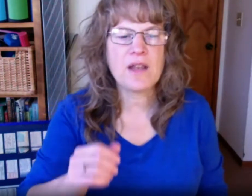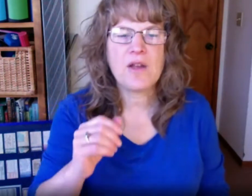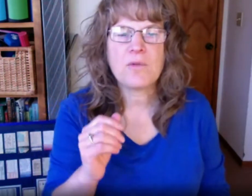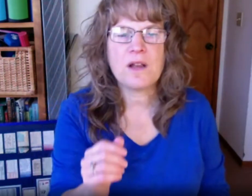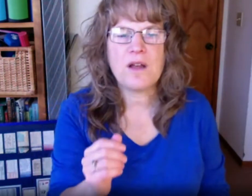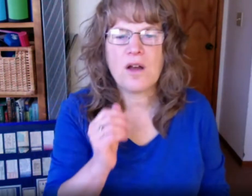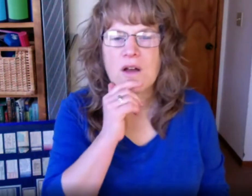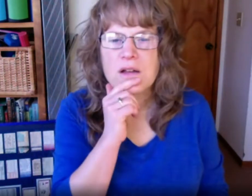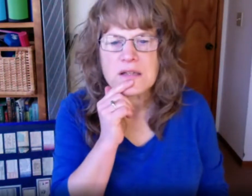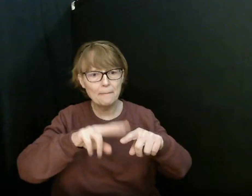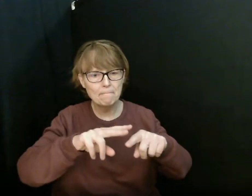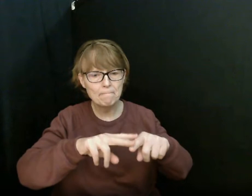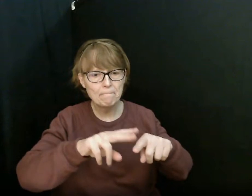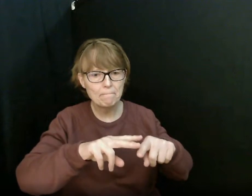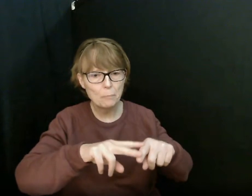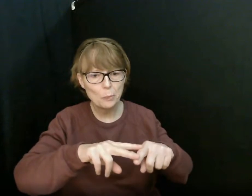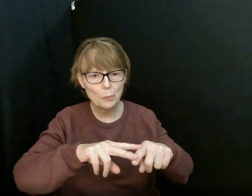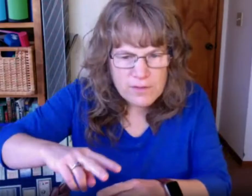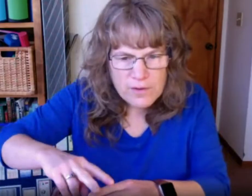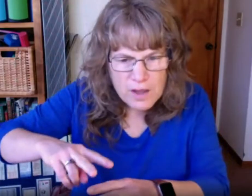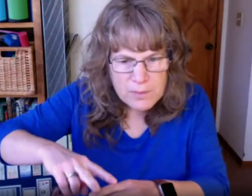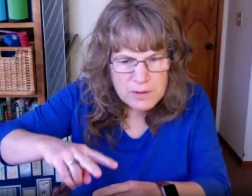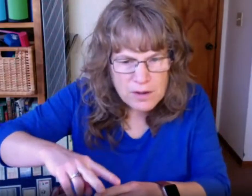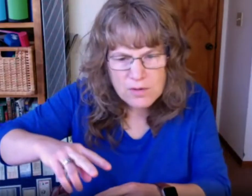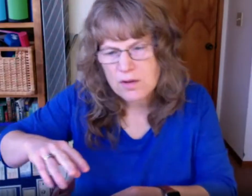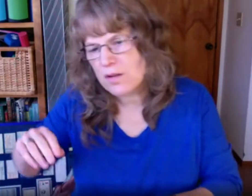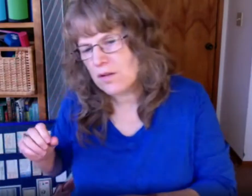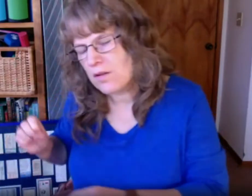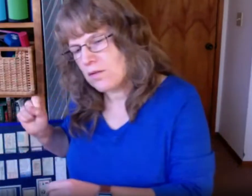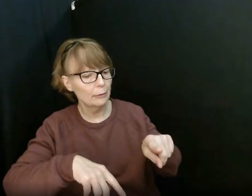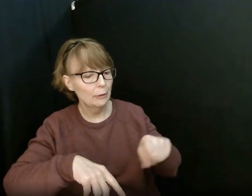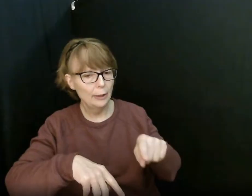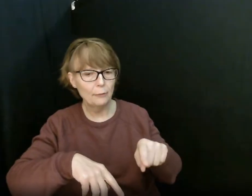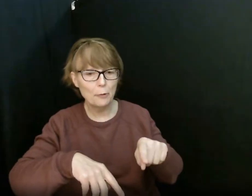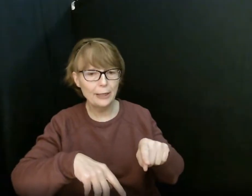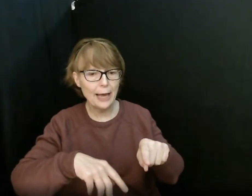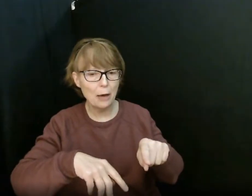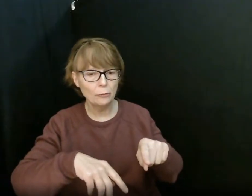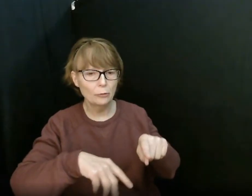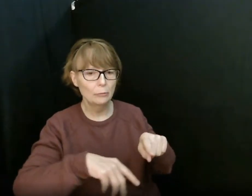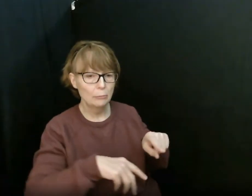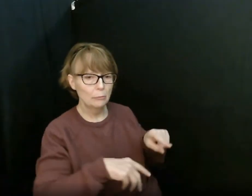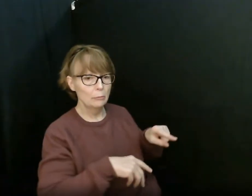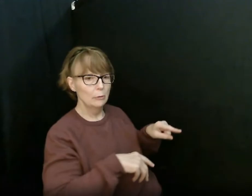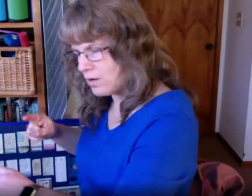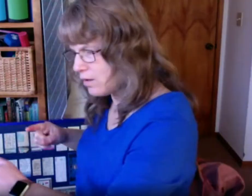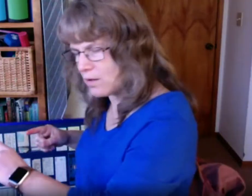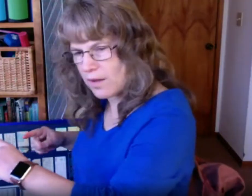Renee, the vocabulary. Vocabulary. So you have your left finger is pointing out. Left and finger.